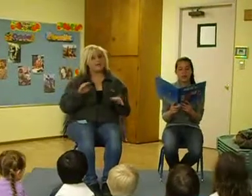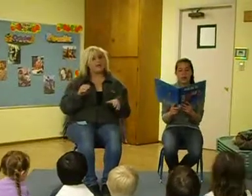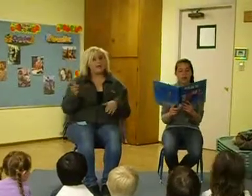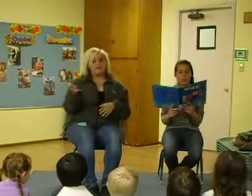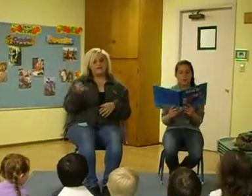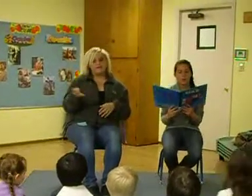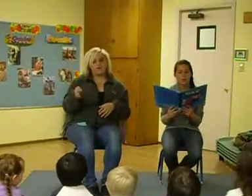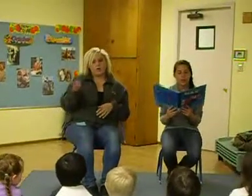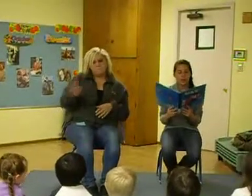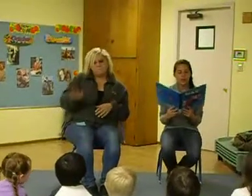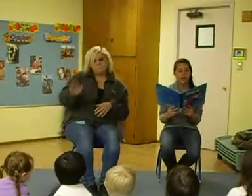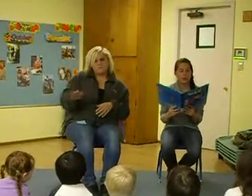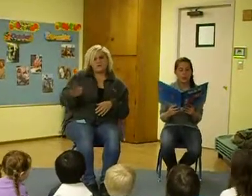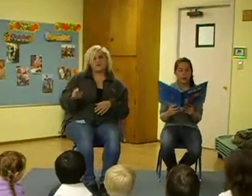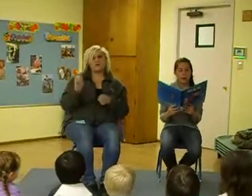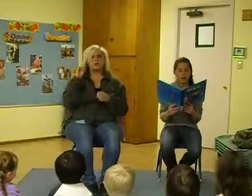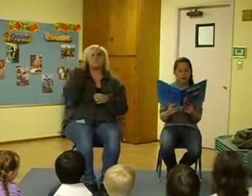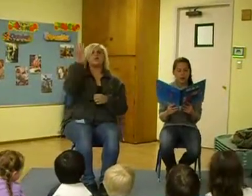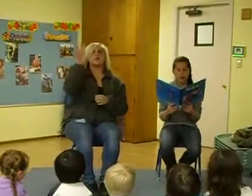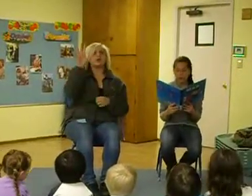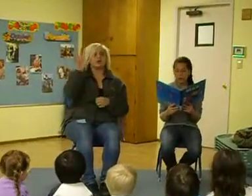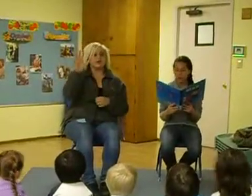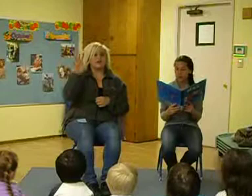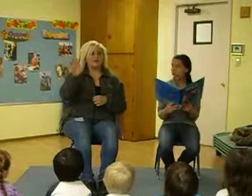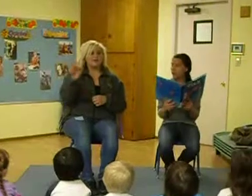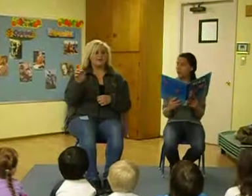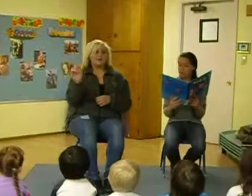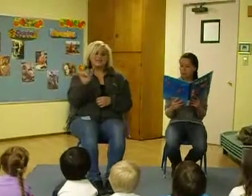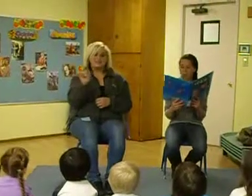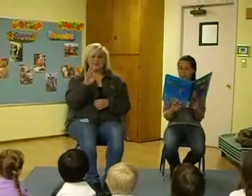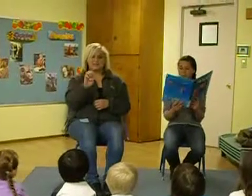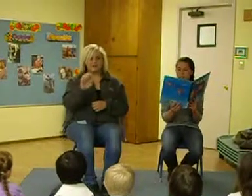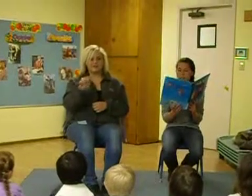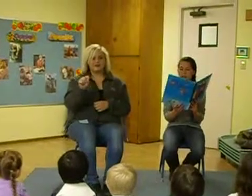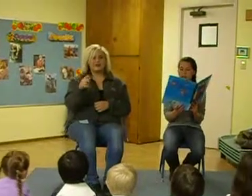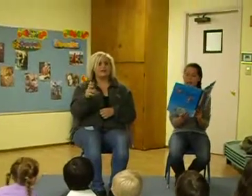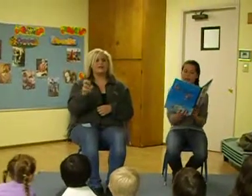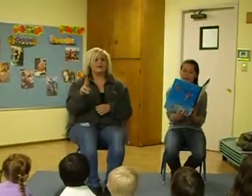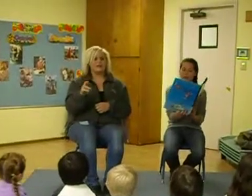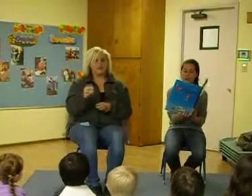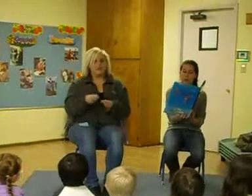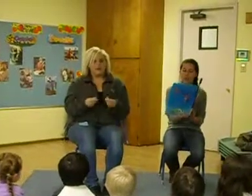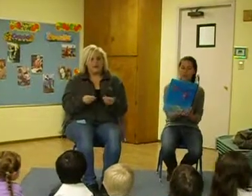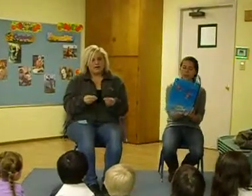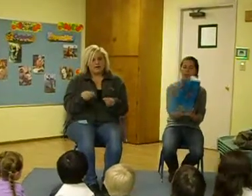him and bumped him and threw him like a feather on the wind, Max did not fly. He just floated gently back.